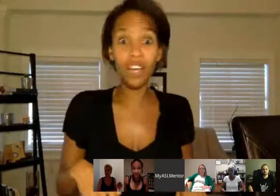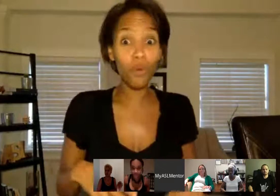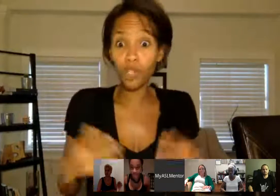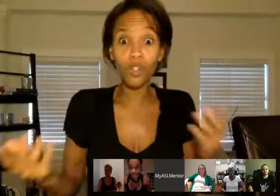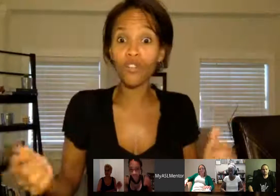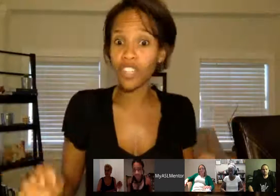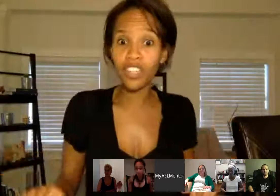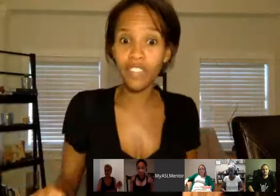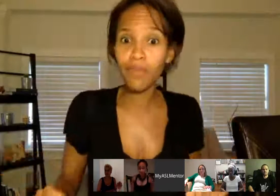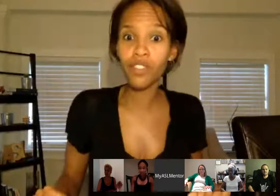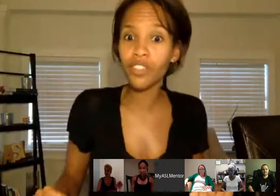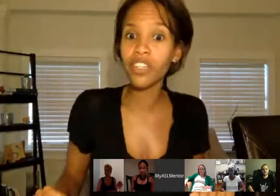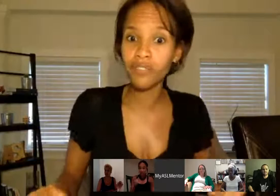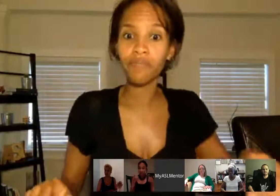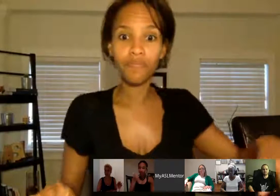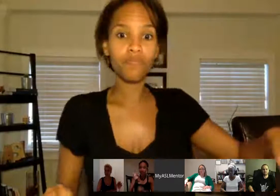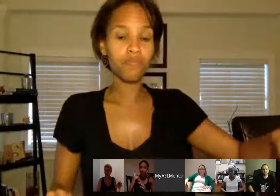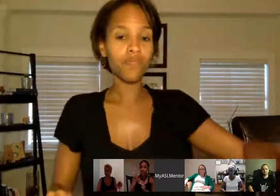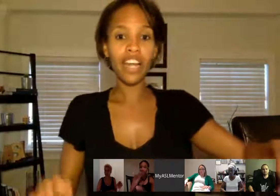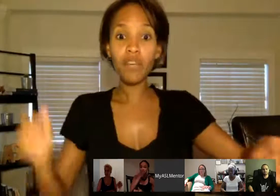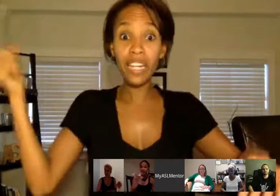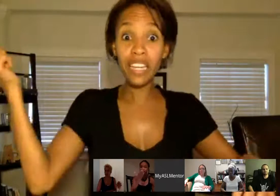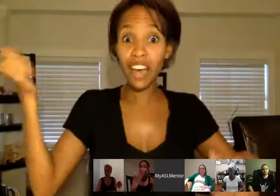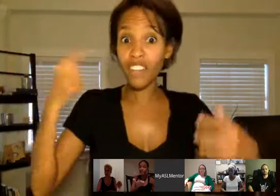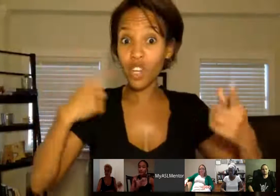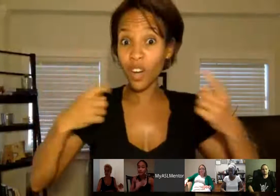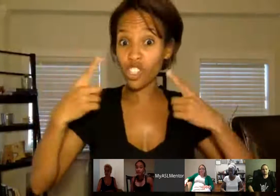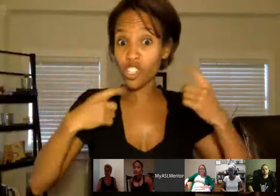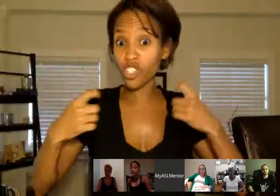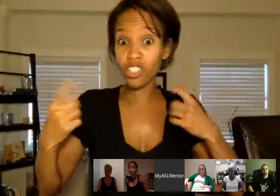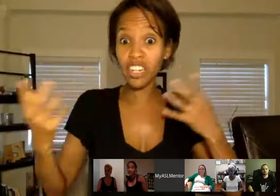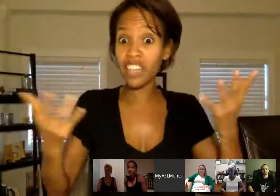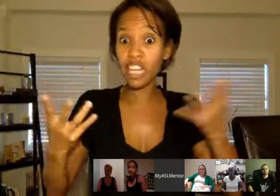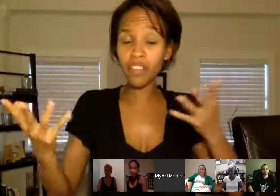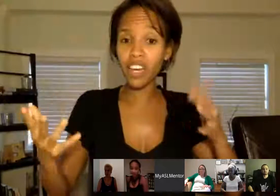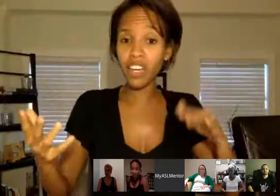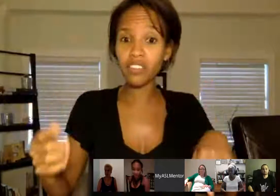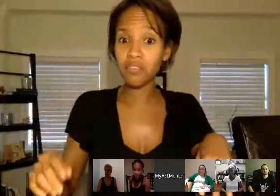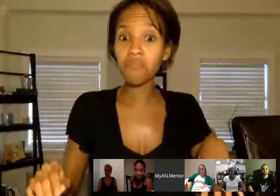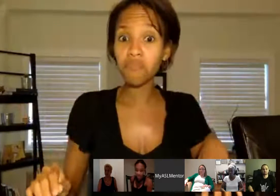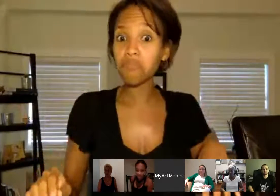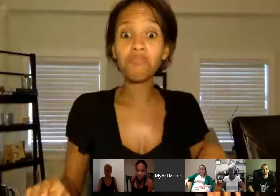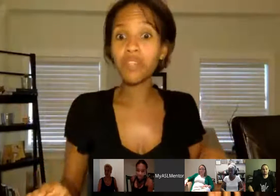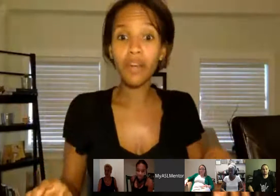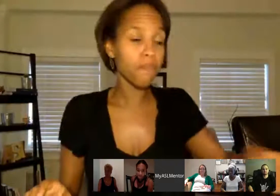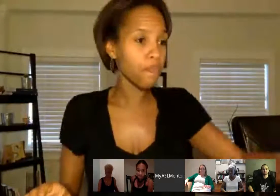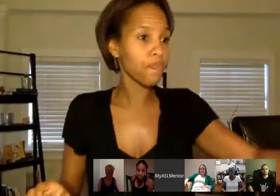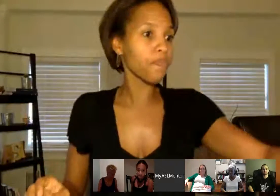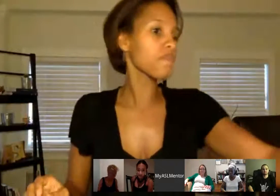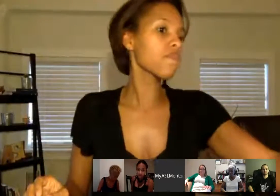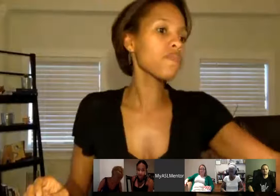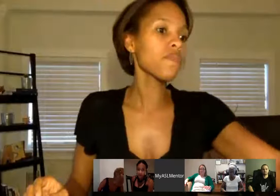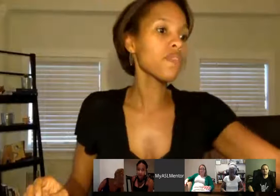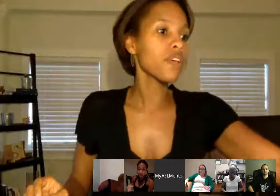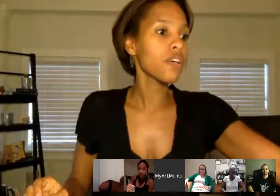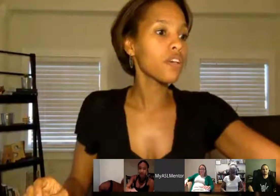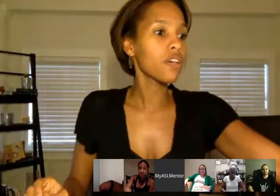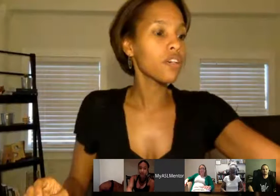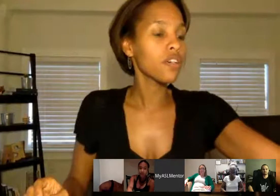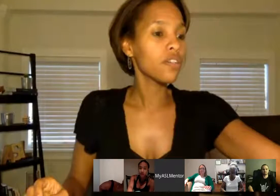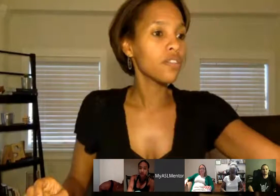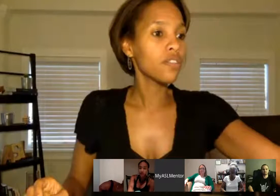yeah, it worked beautifully. Absolutely. Anybody have any questions or anything about that? Yep.